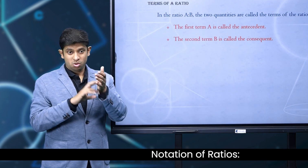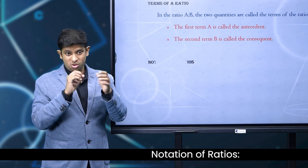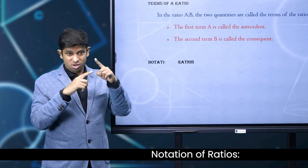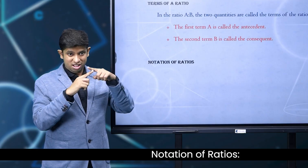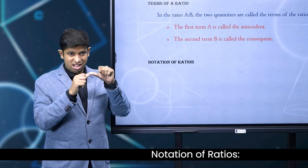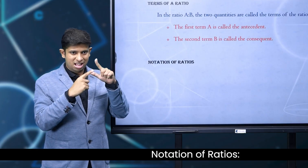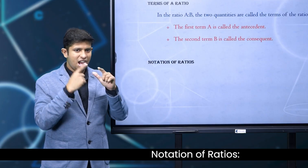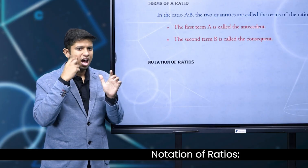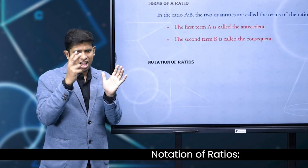Notation of ratios.